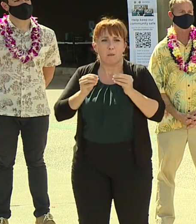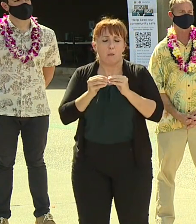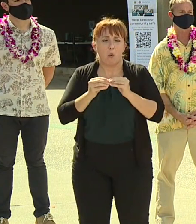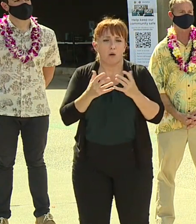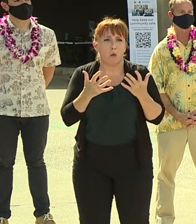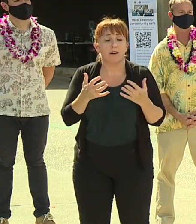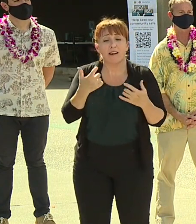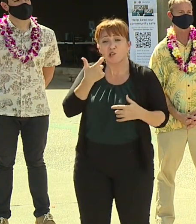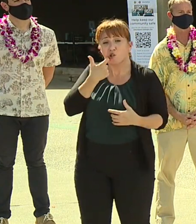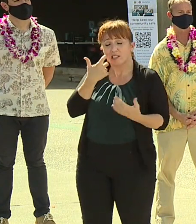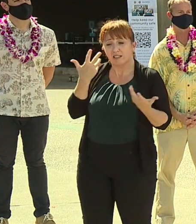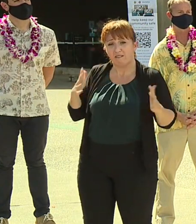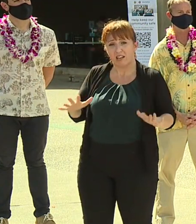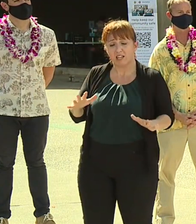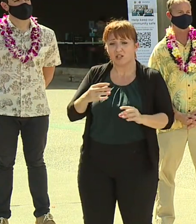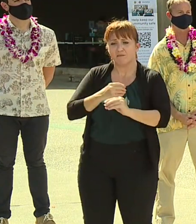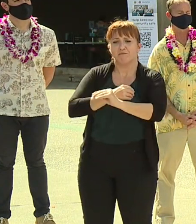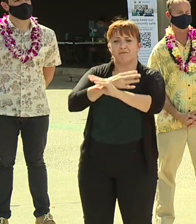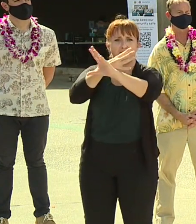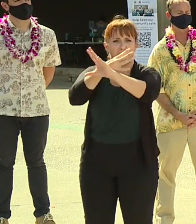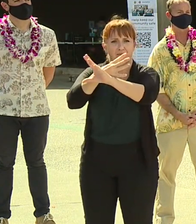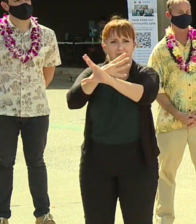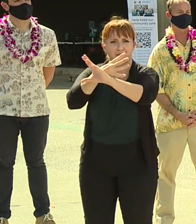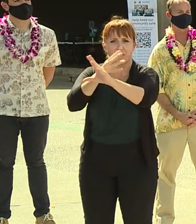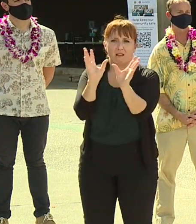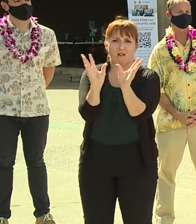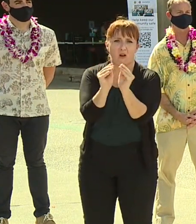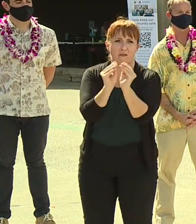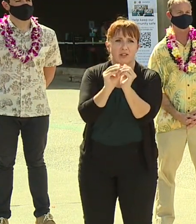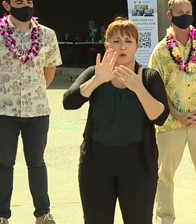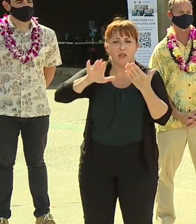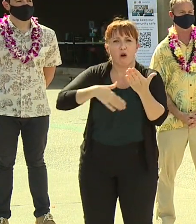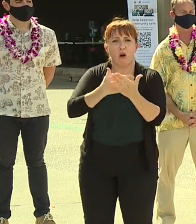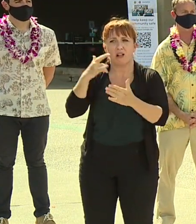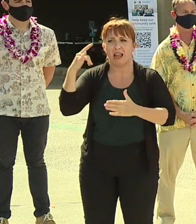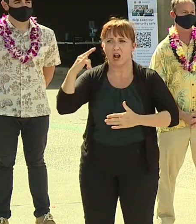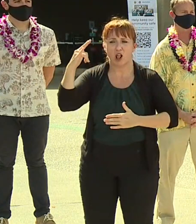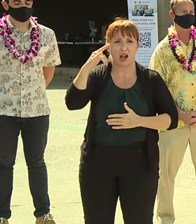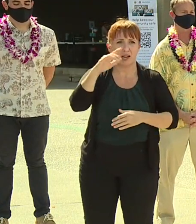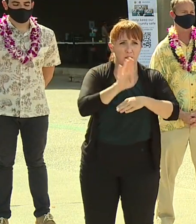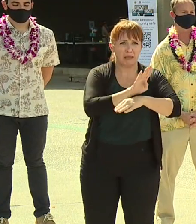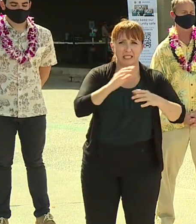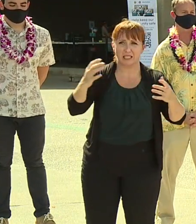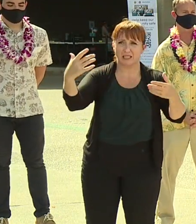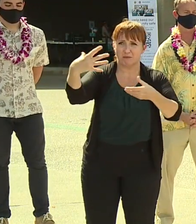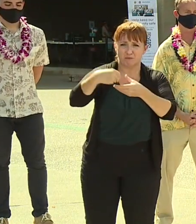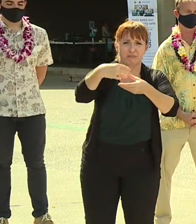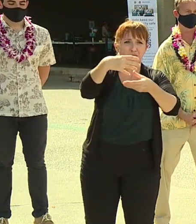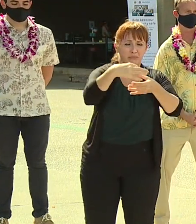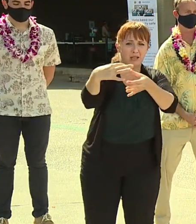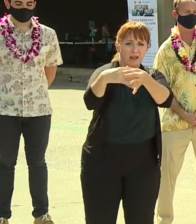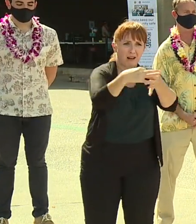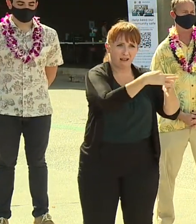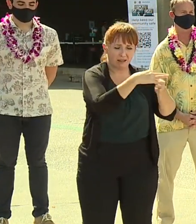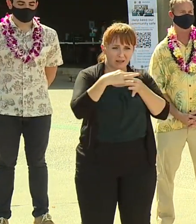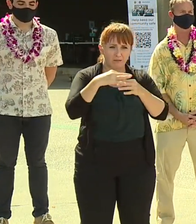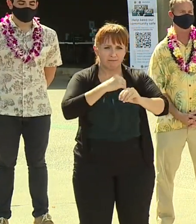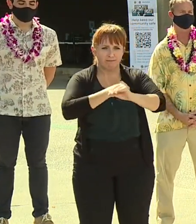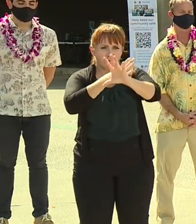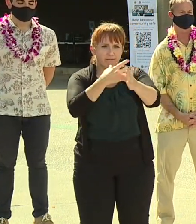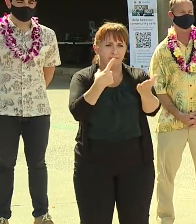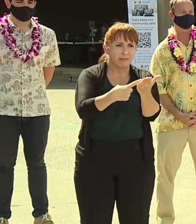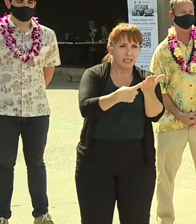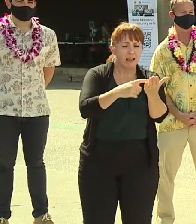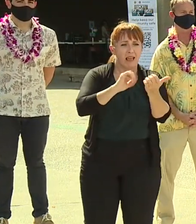of a video conference with all of our airline partners and talked about the partnership, getting